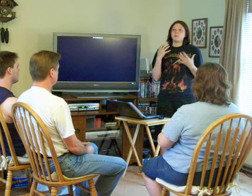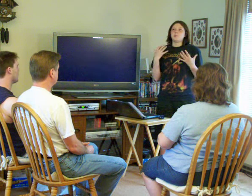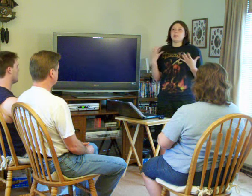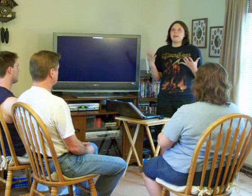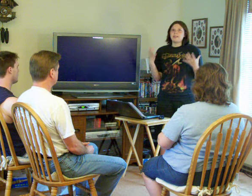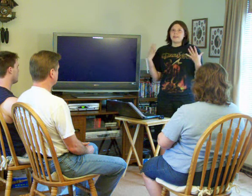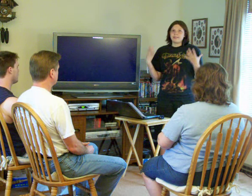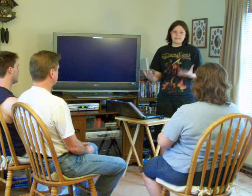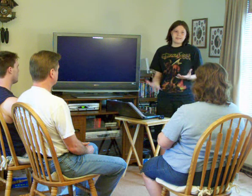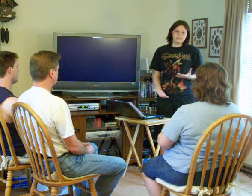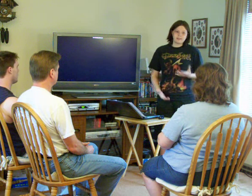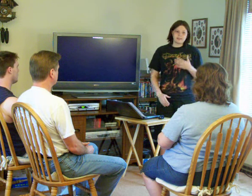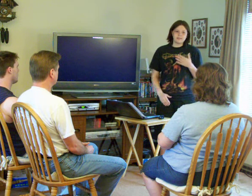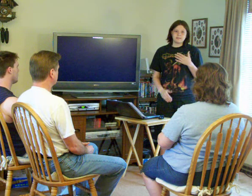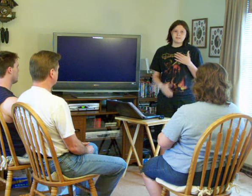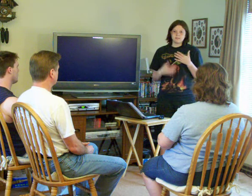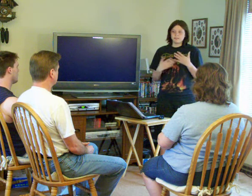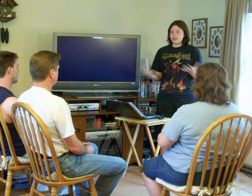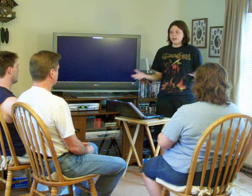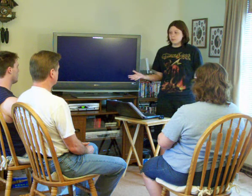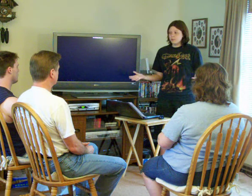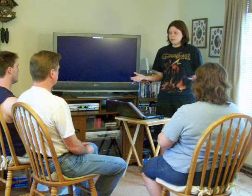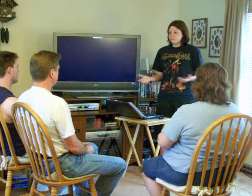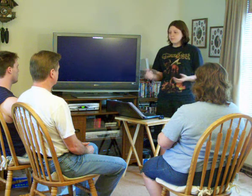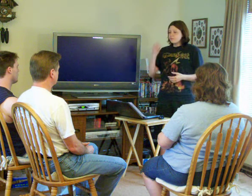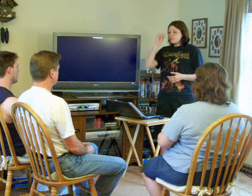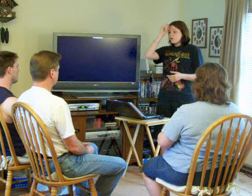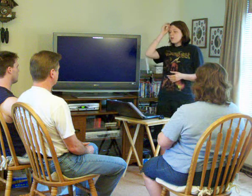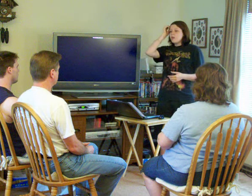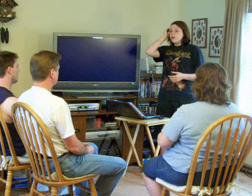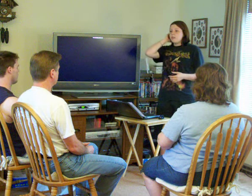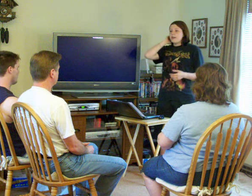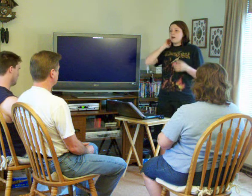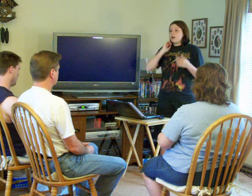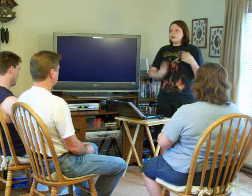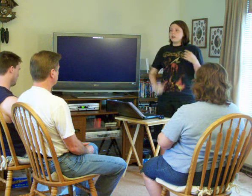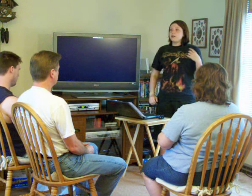do not exist in sign language. They are